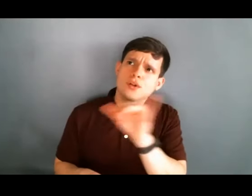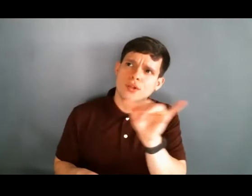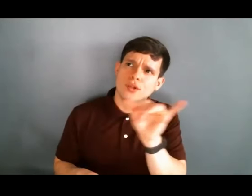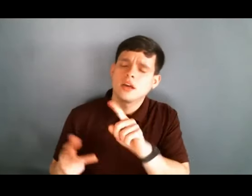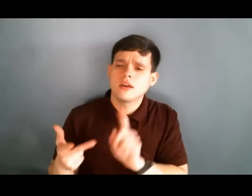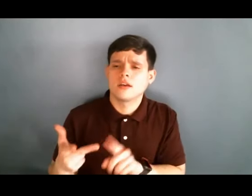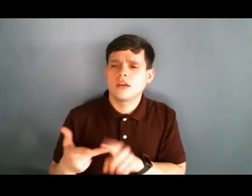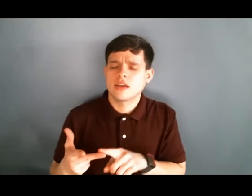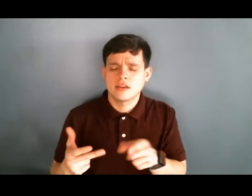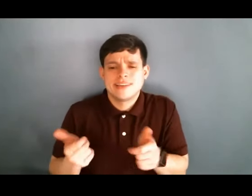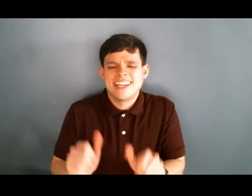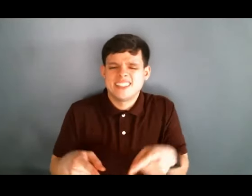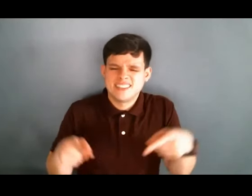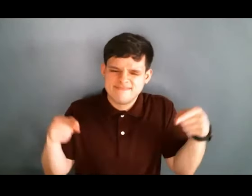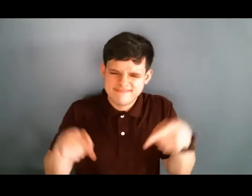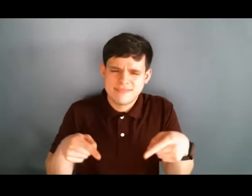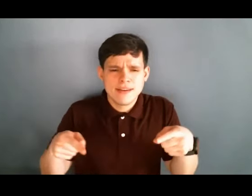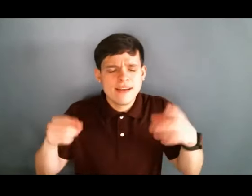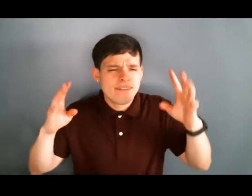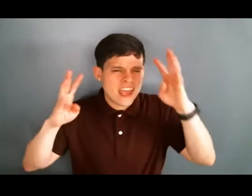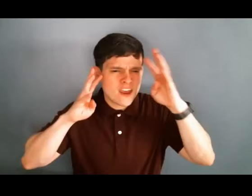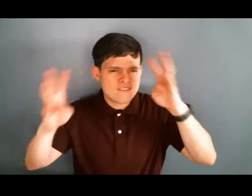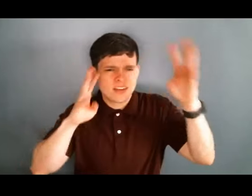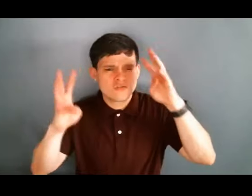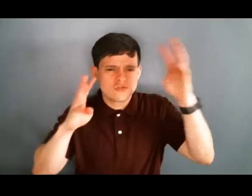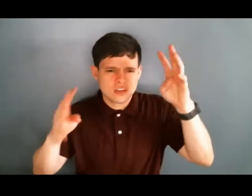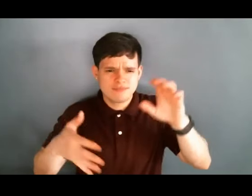that innovation criteria, that really answer the questions that we're